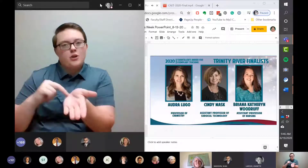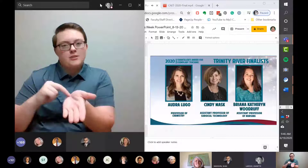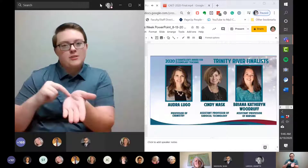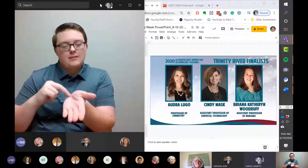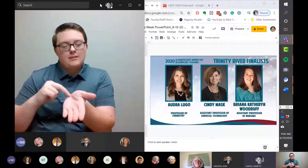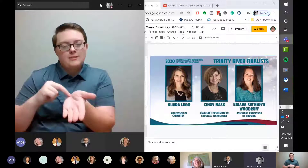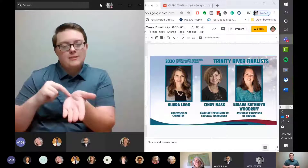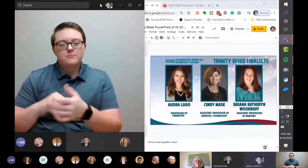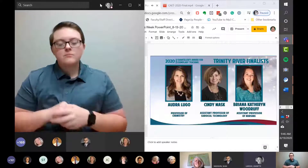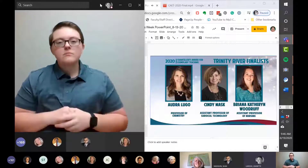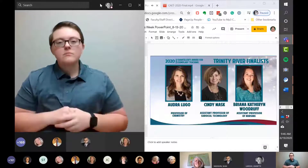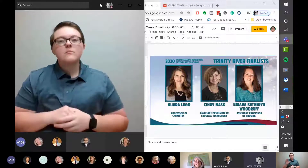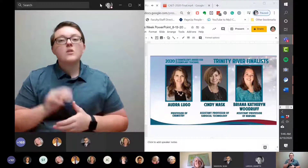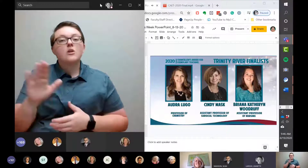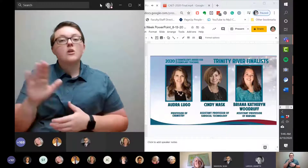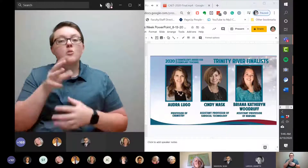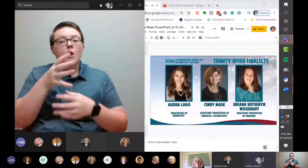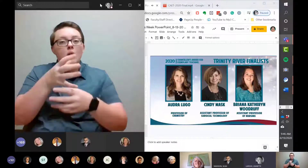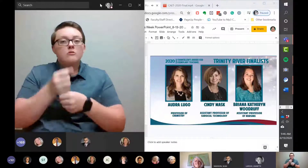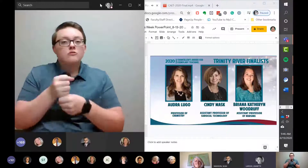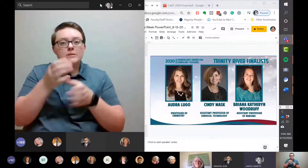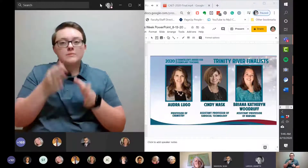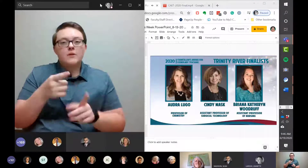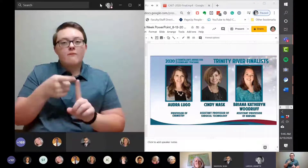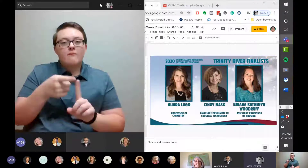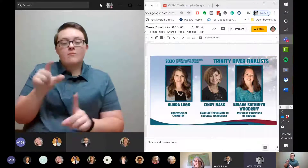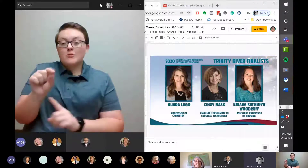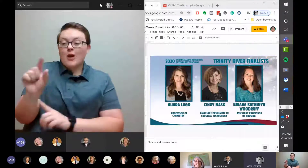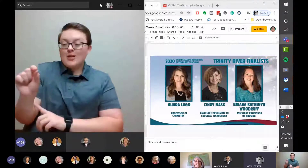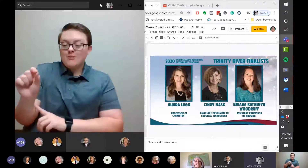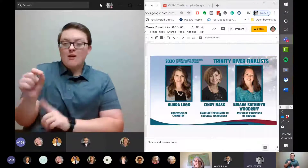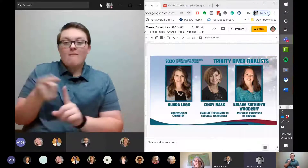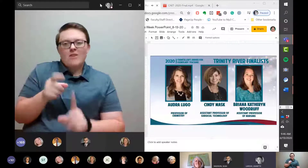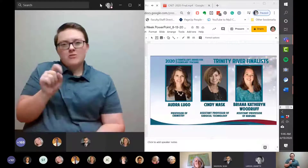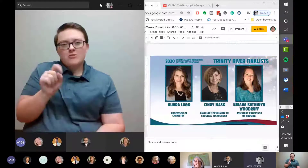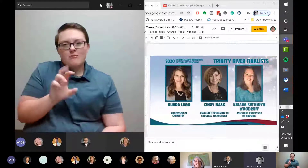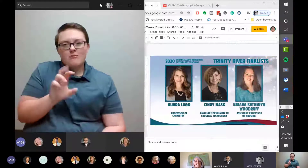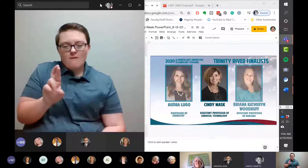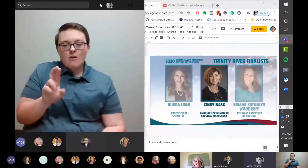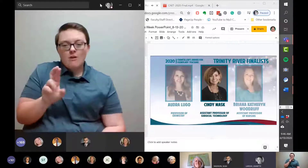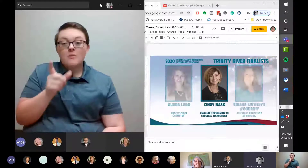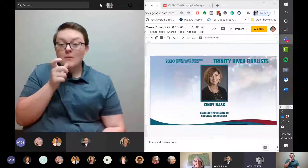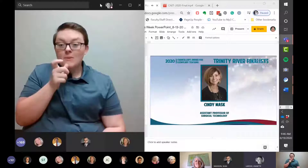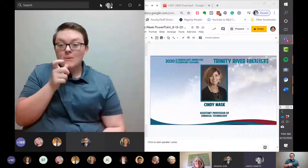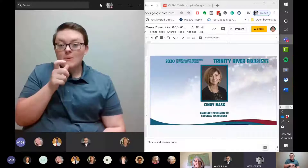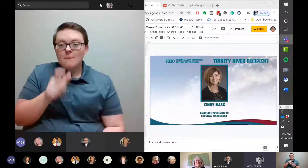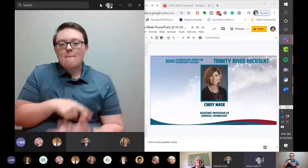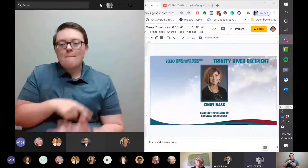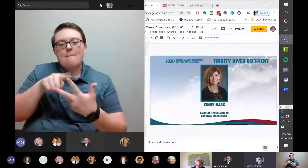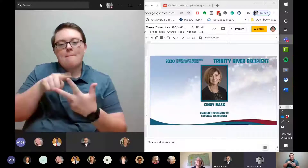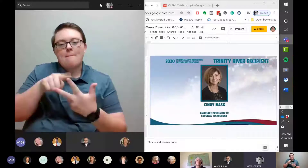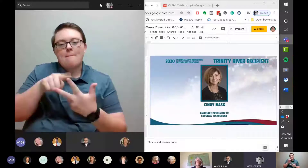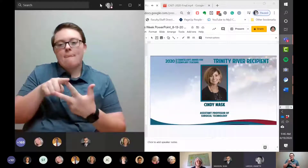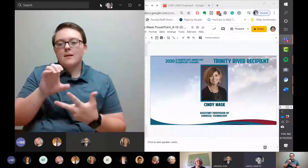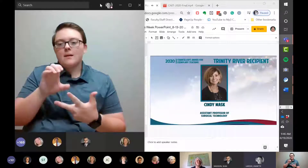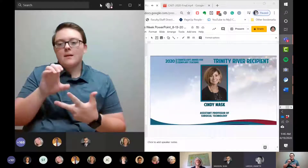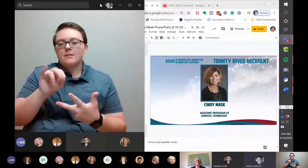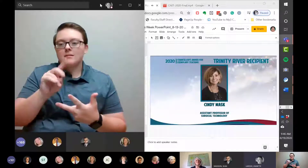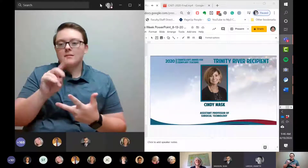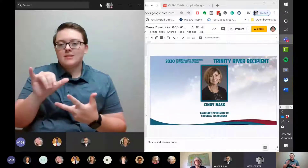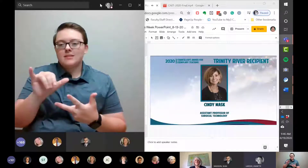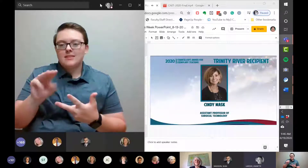2020 recipient of the Chancellors Award for Exemplary Teaching from Trinity River is Ms. Cindy Mask, Assistant